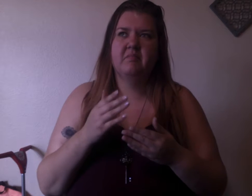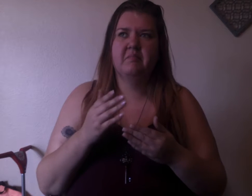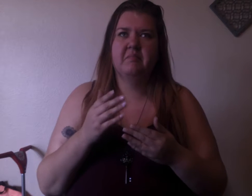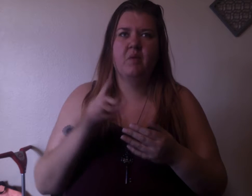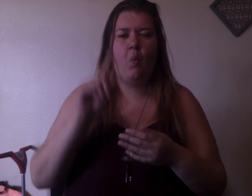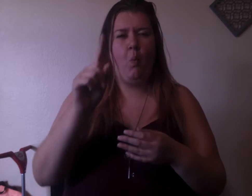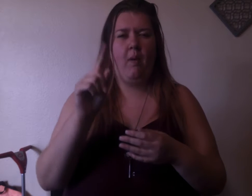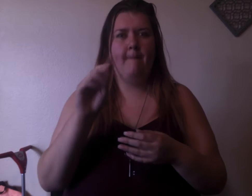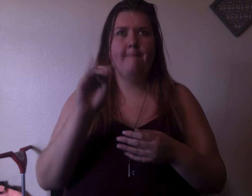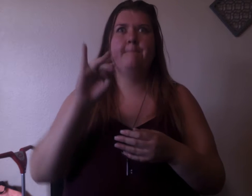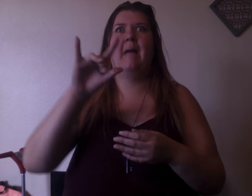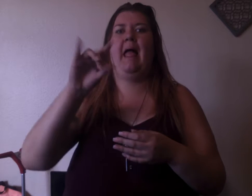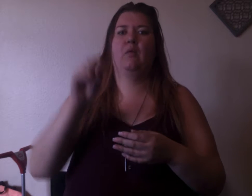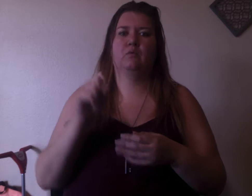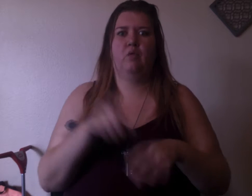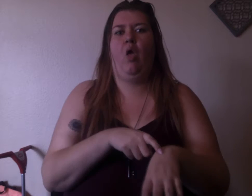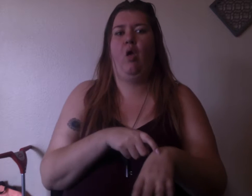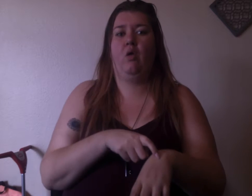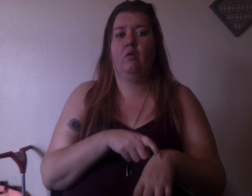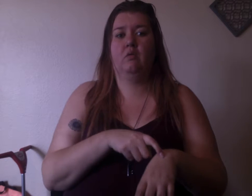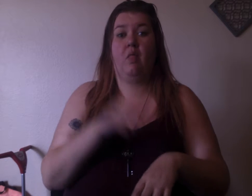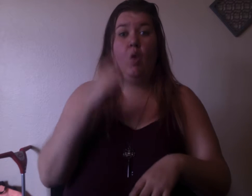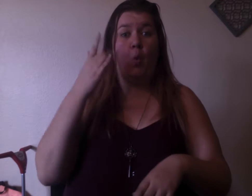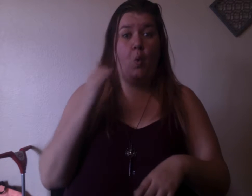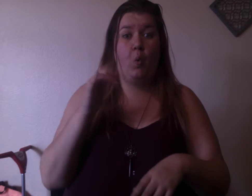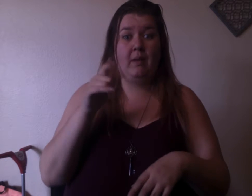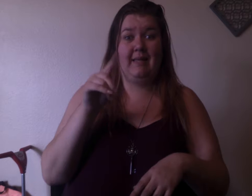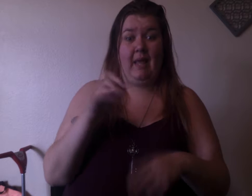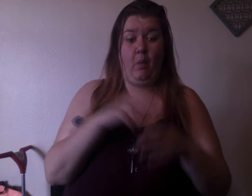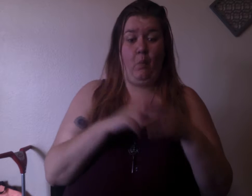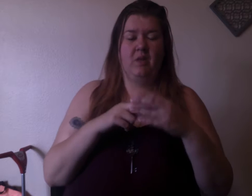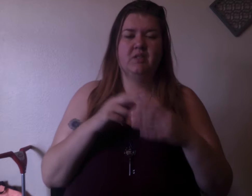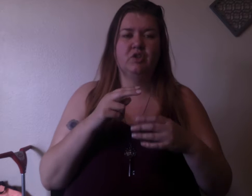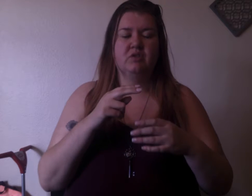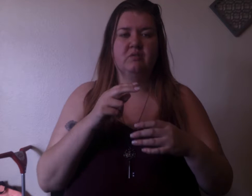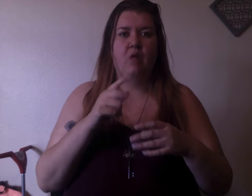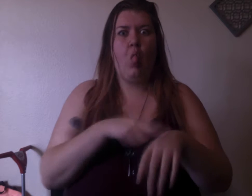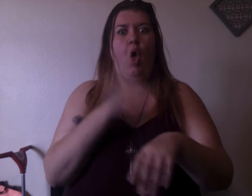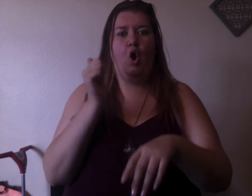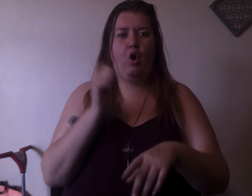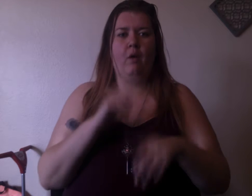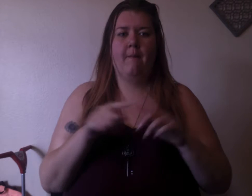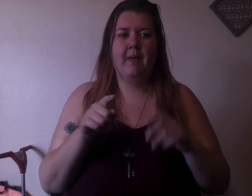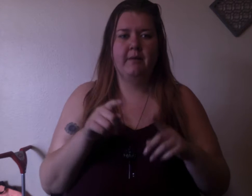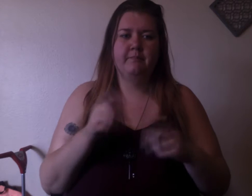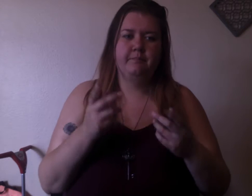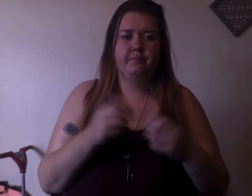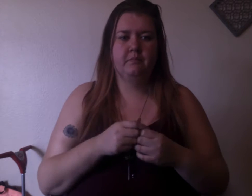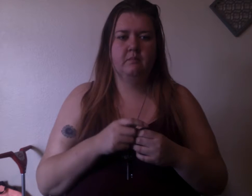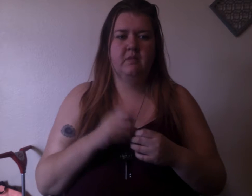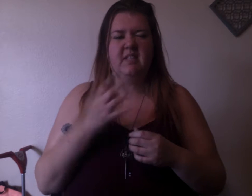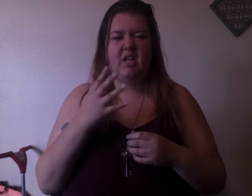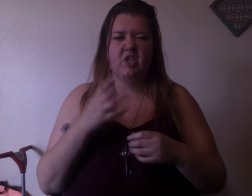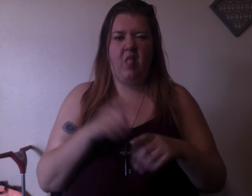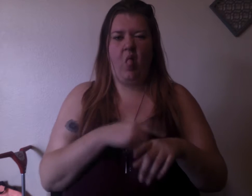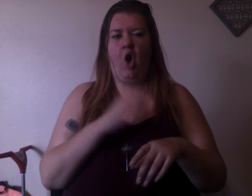So the Golden Gate Bridge is actually longer than a mile, but if you go within the twin spans, it's roughly about a mile. It's actually a little longer than that, but that gives you a sense